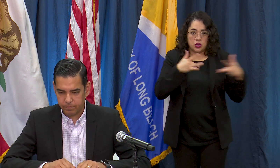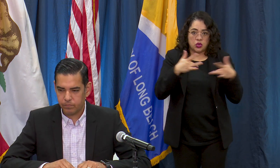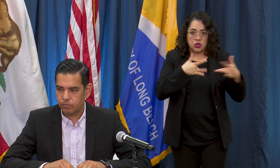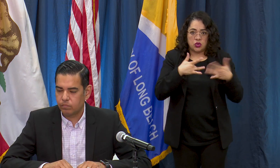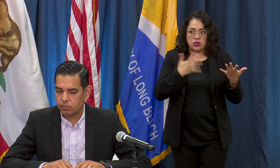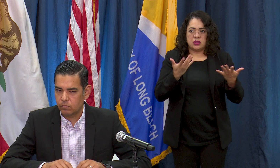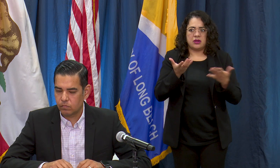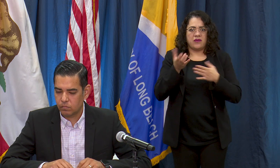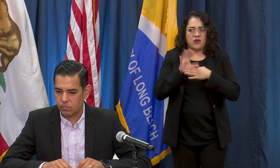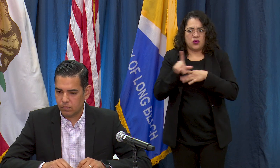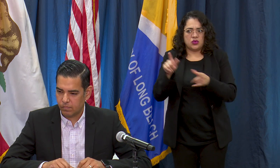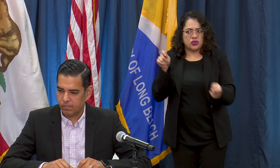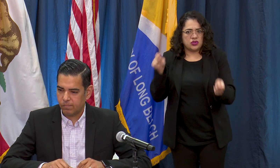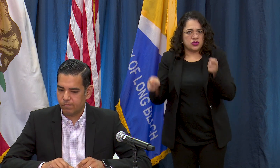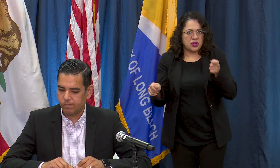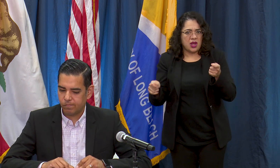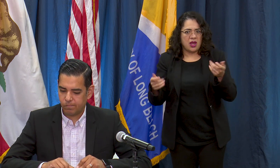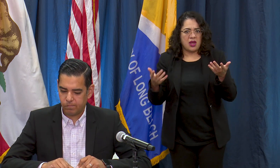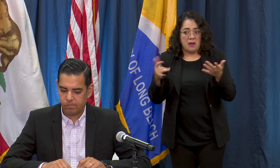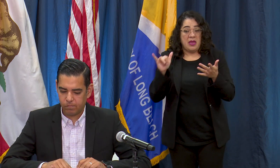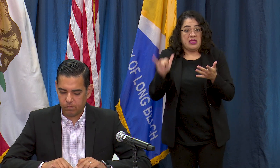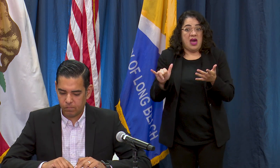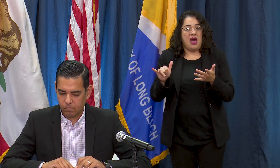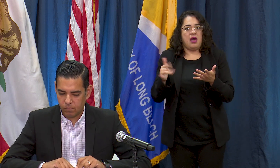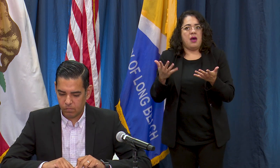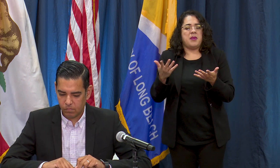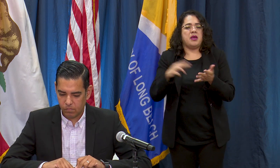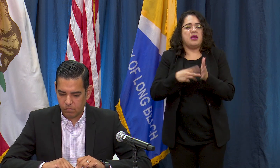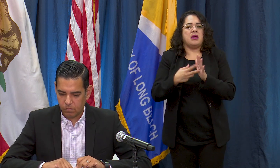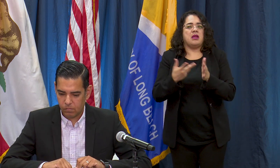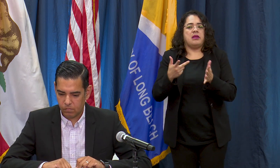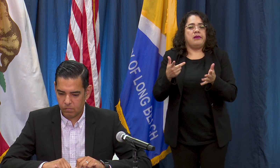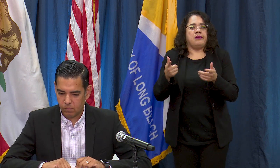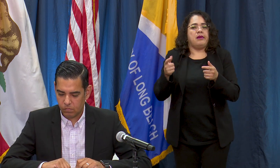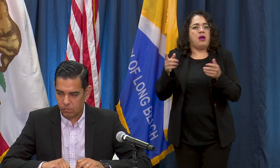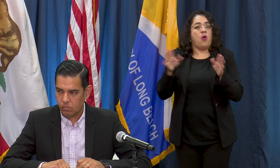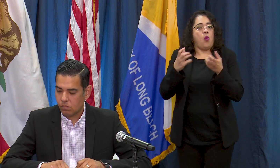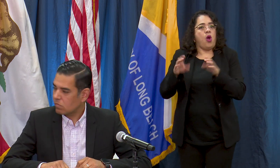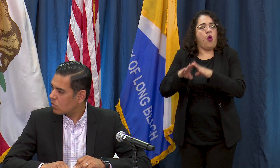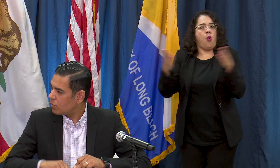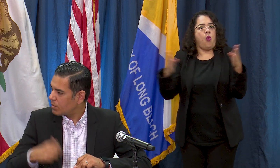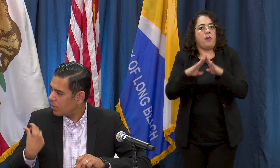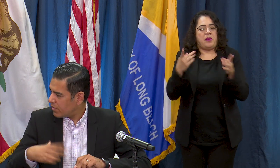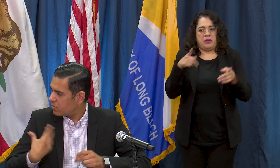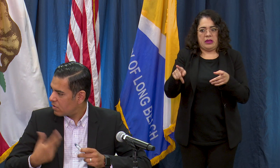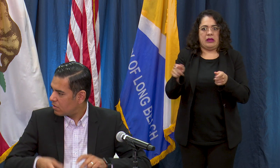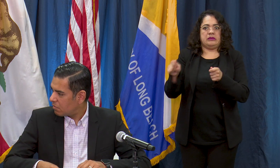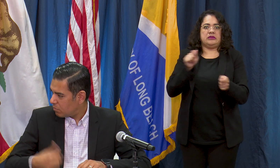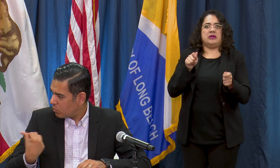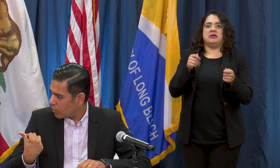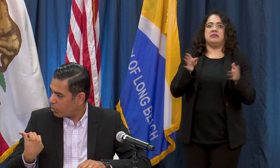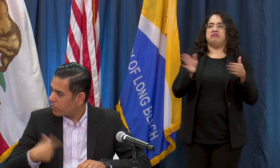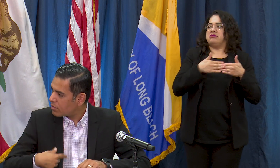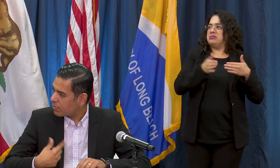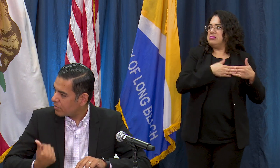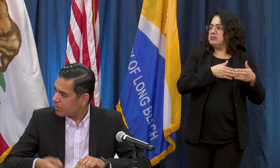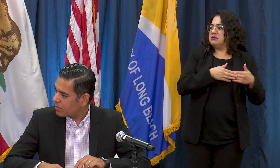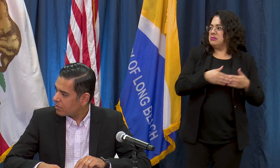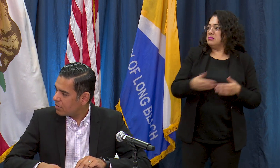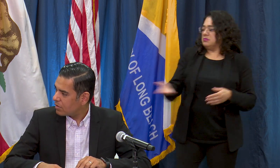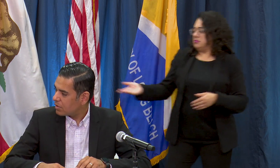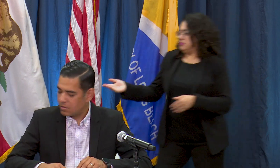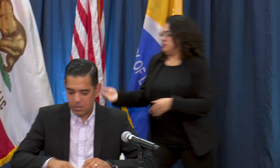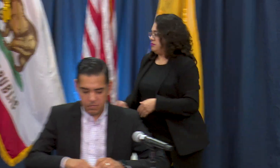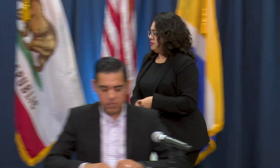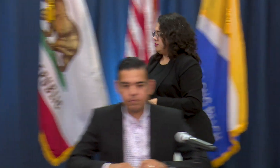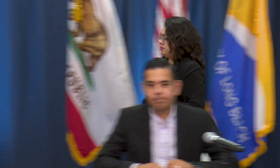make changes in what's going to be reopened and whether we need to pull back on reopening? Can you both answer that? You want to go first? I'm going to go first.